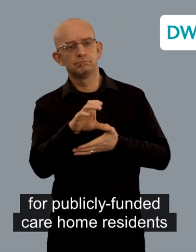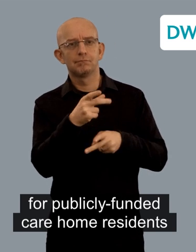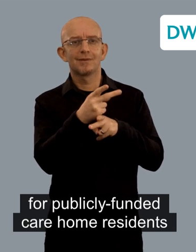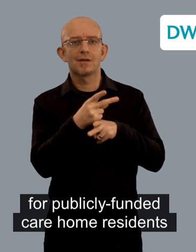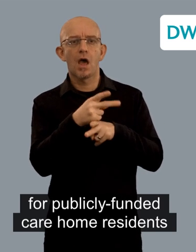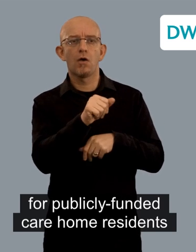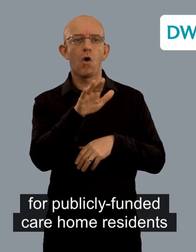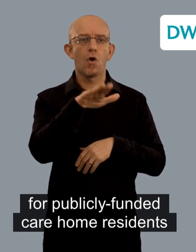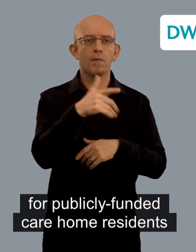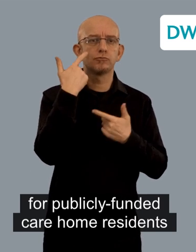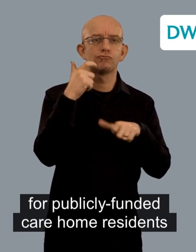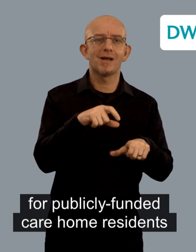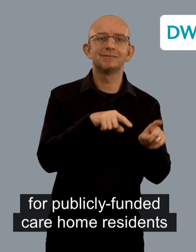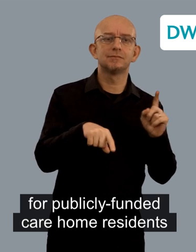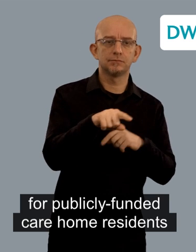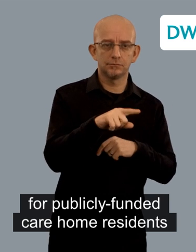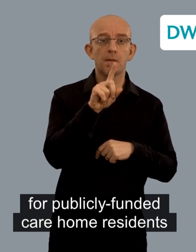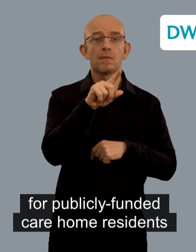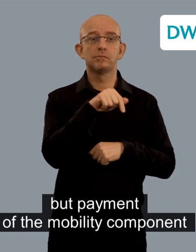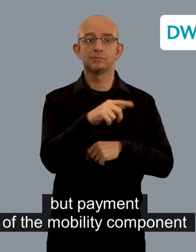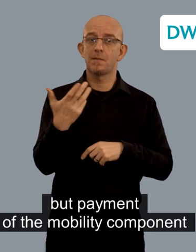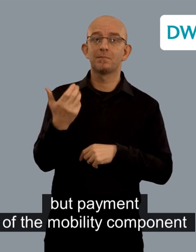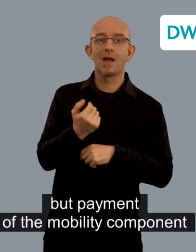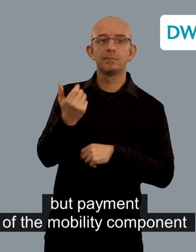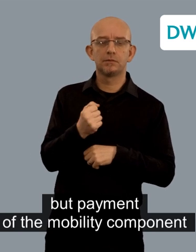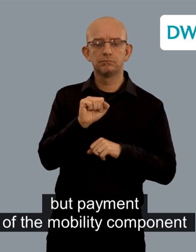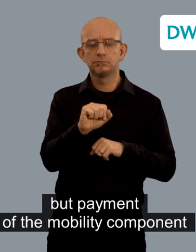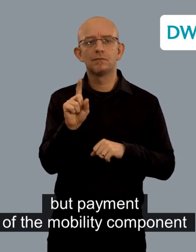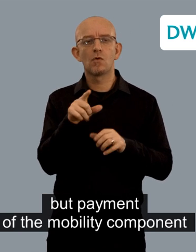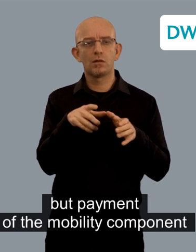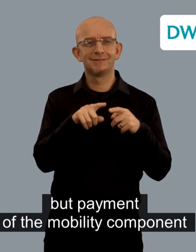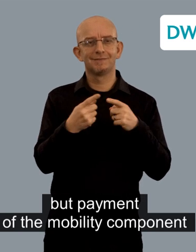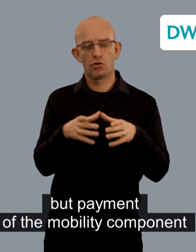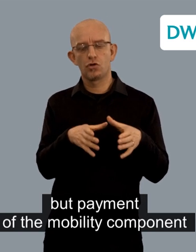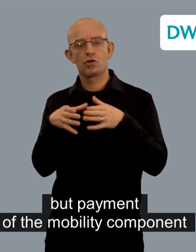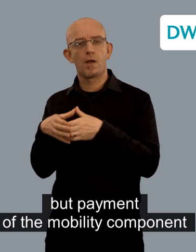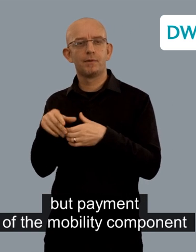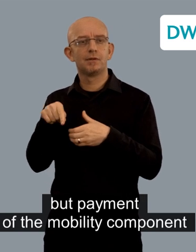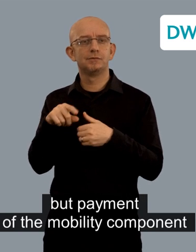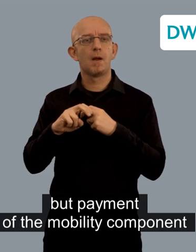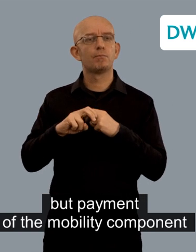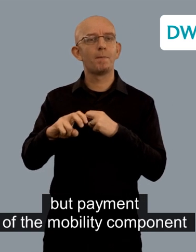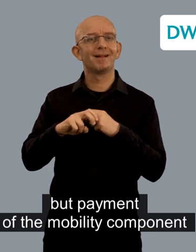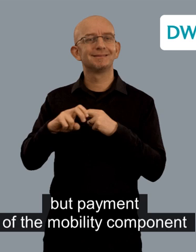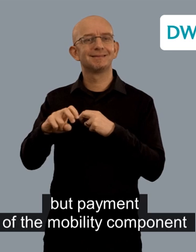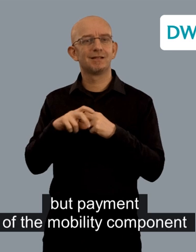But payment of the mobility component would continue where appropriate.